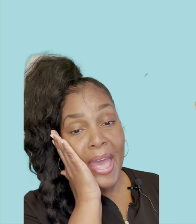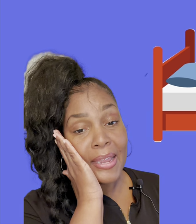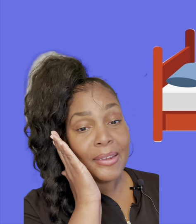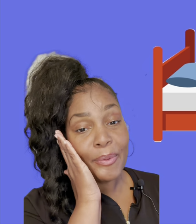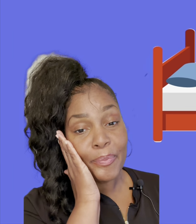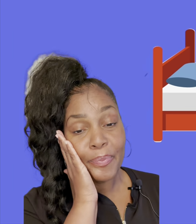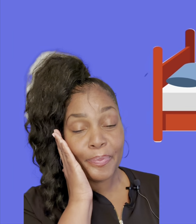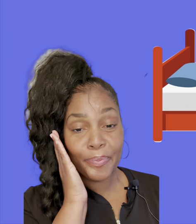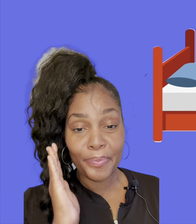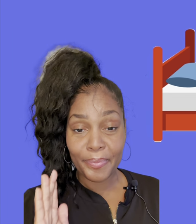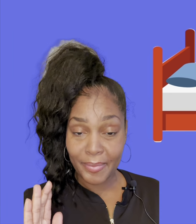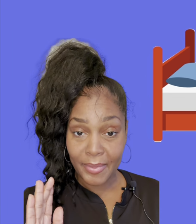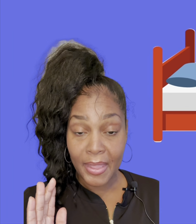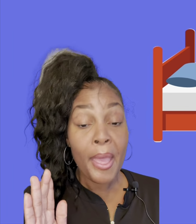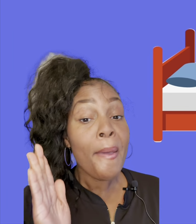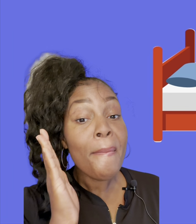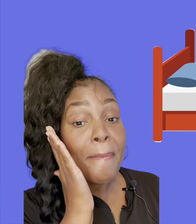Bed.